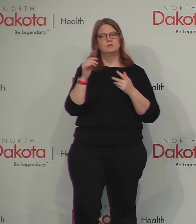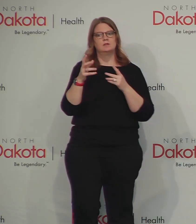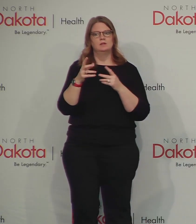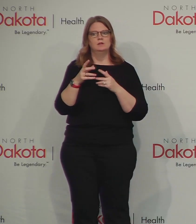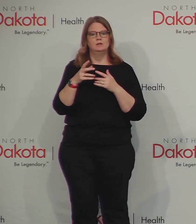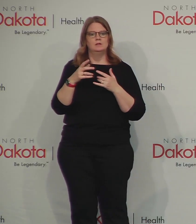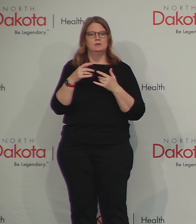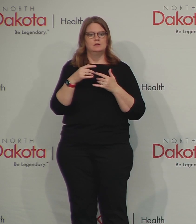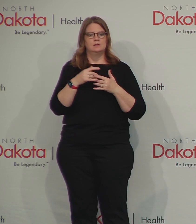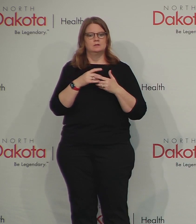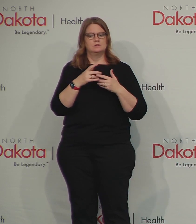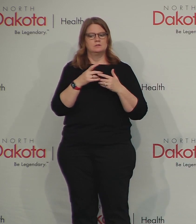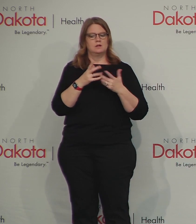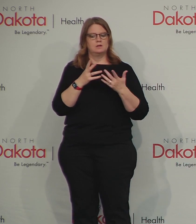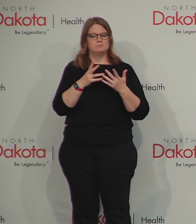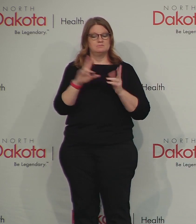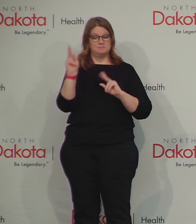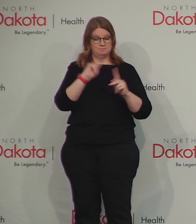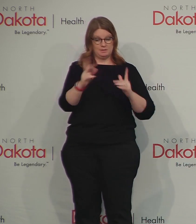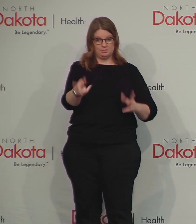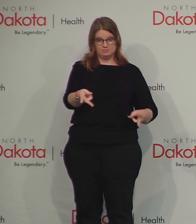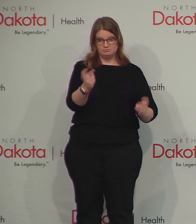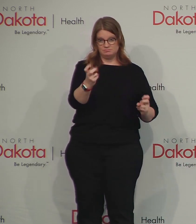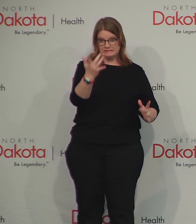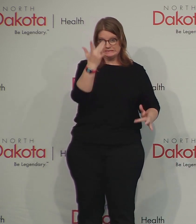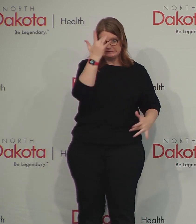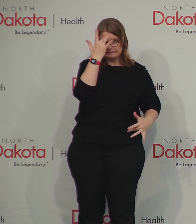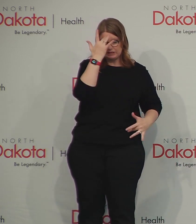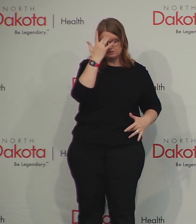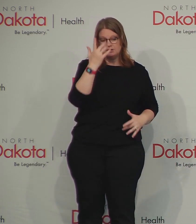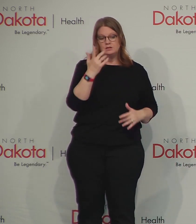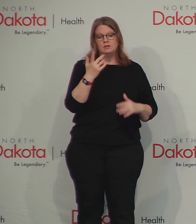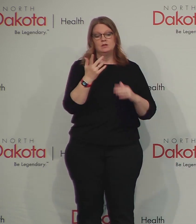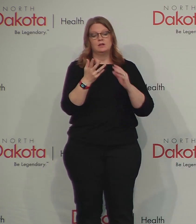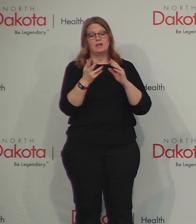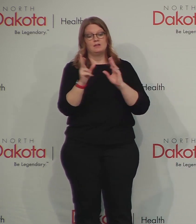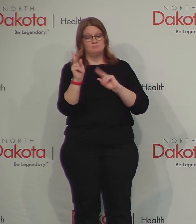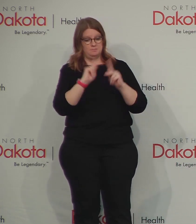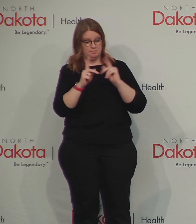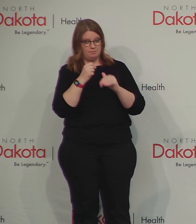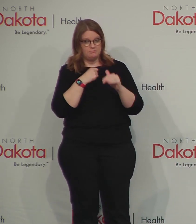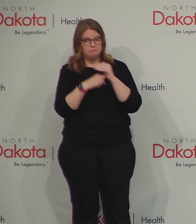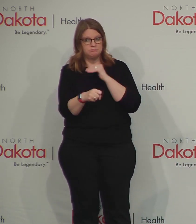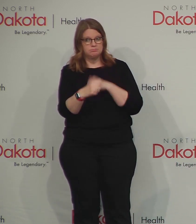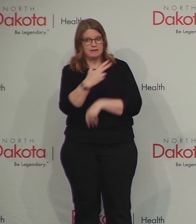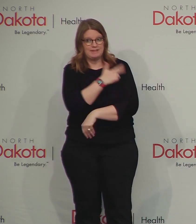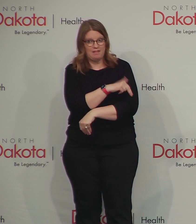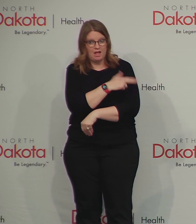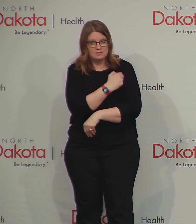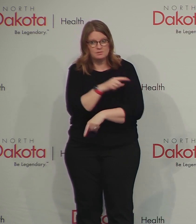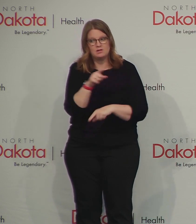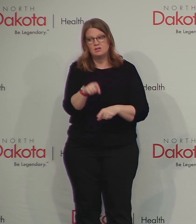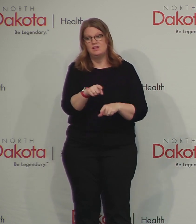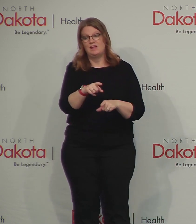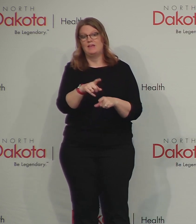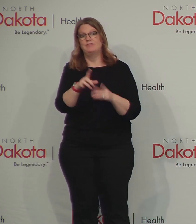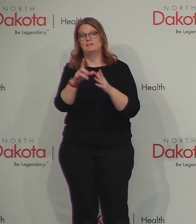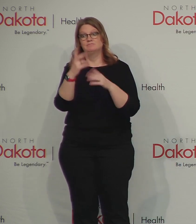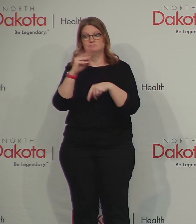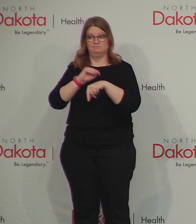follow cases and deaths follow hospitalizations in terms of lagging indicators. So with hospitalizations going